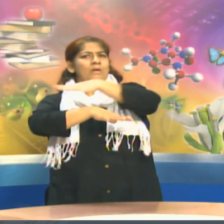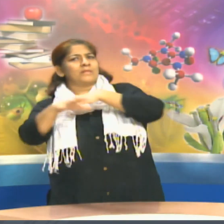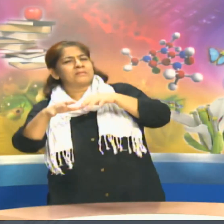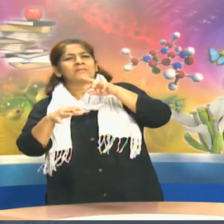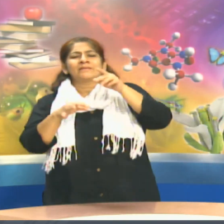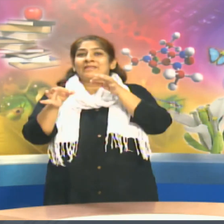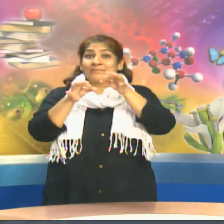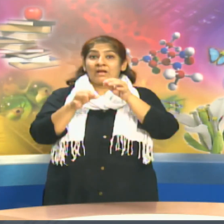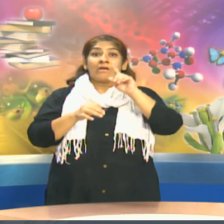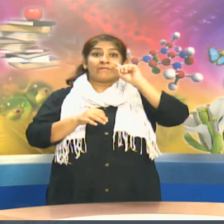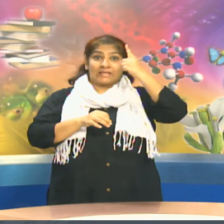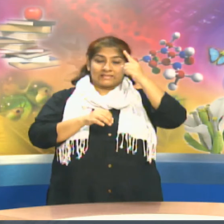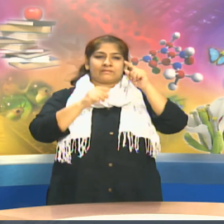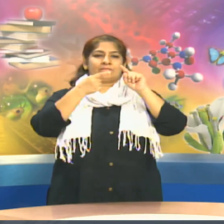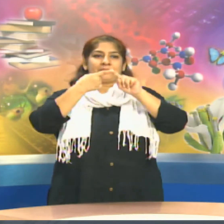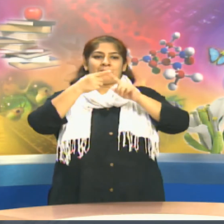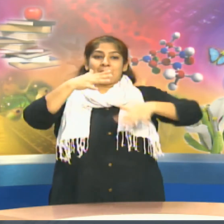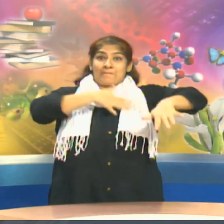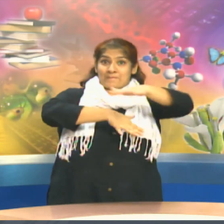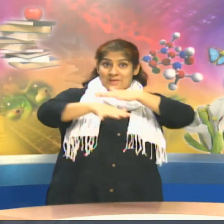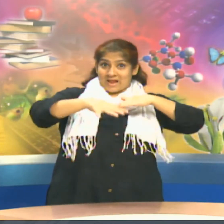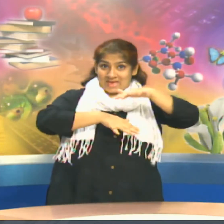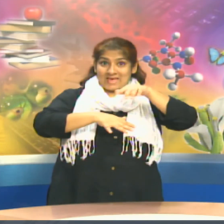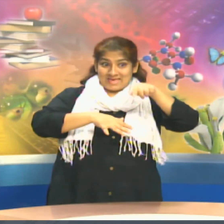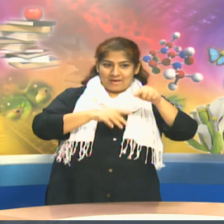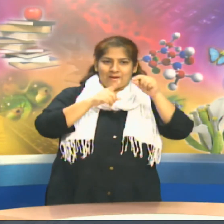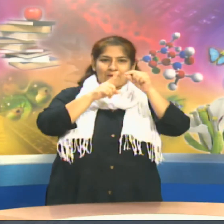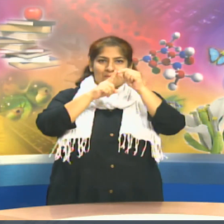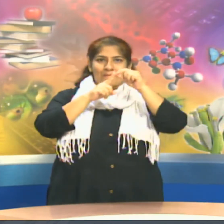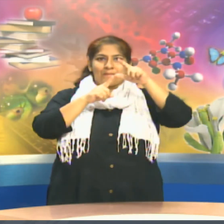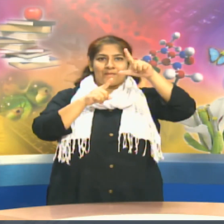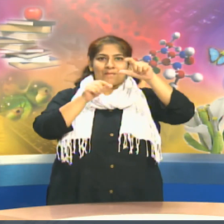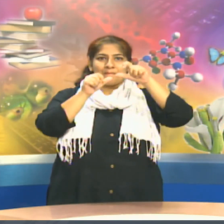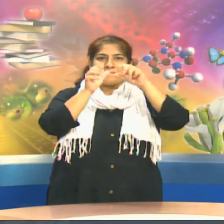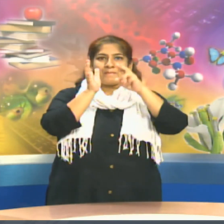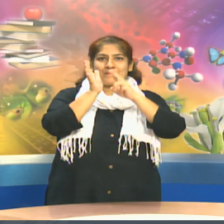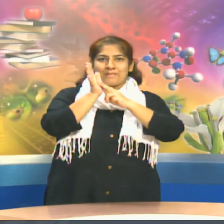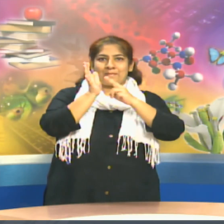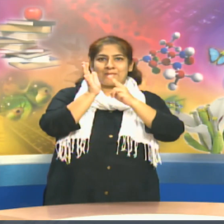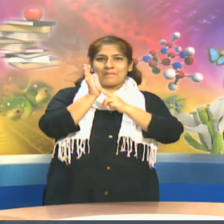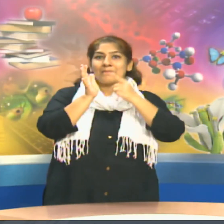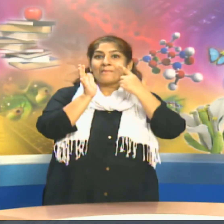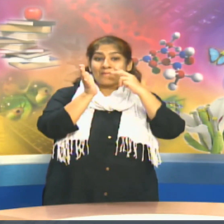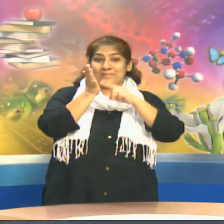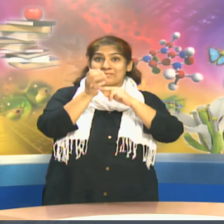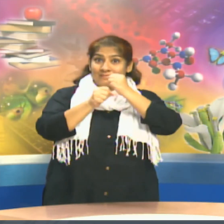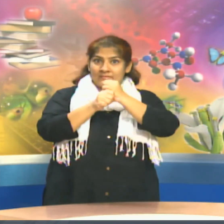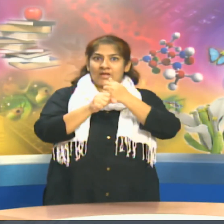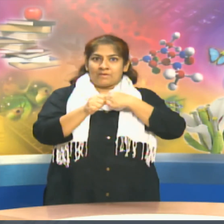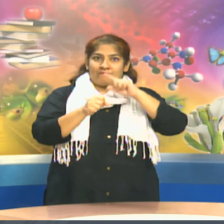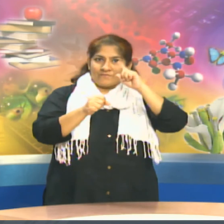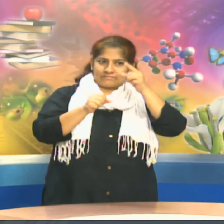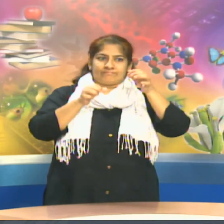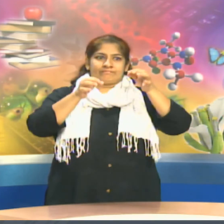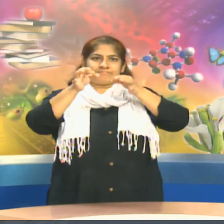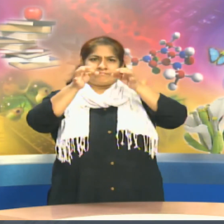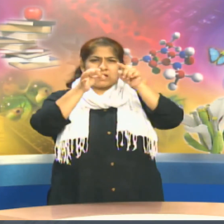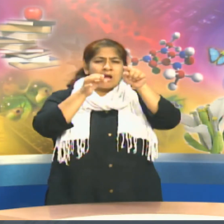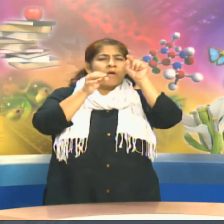planning and organizing. This is the chapter name which we are going to discuss. Now, we will discuss in detail about this